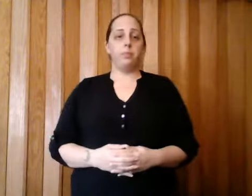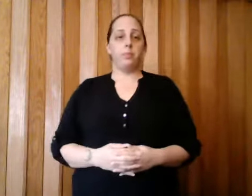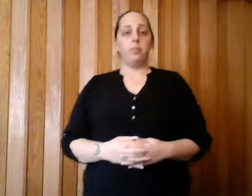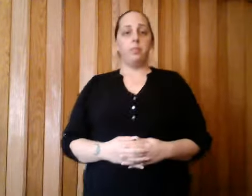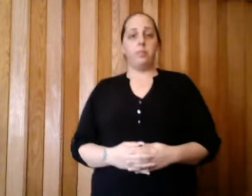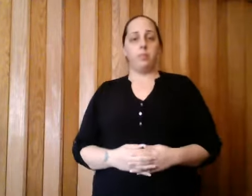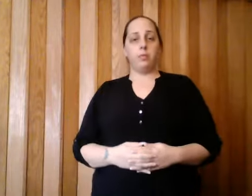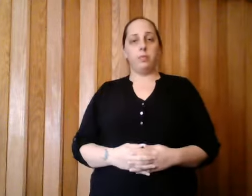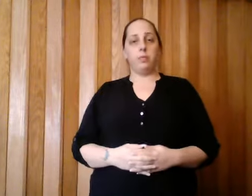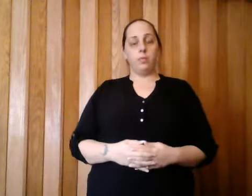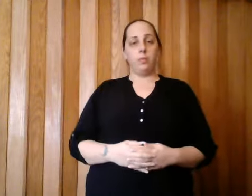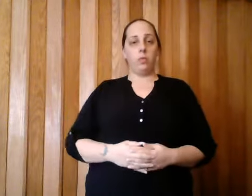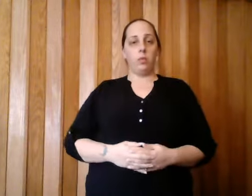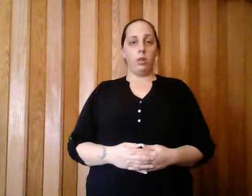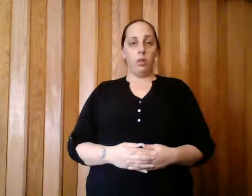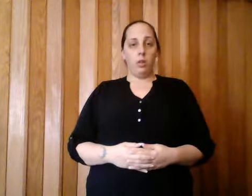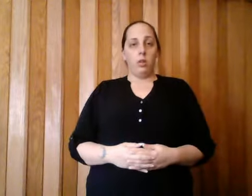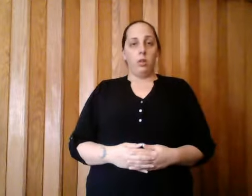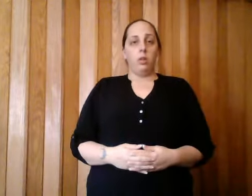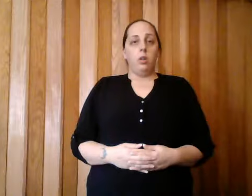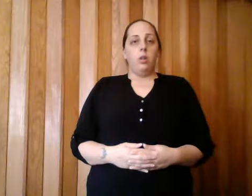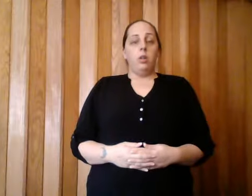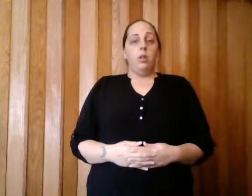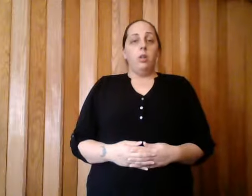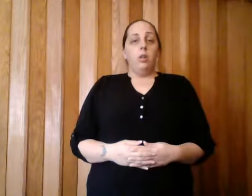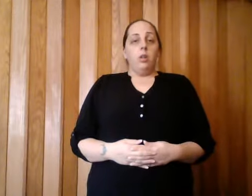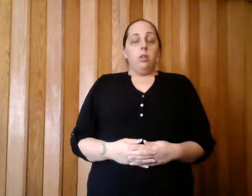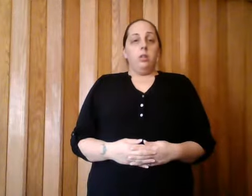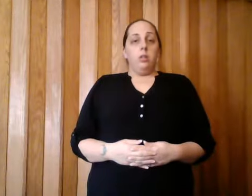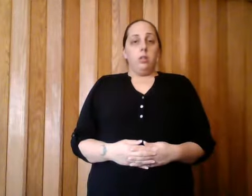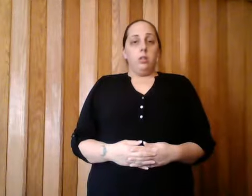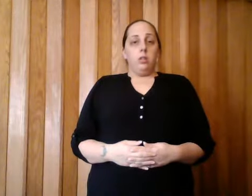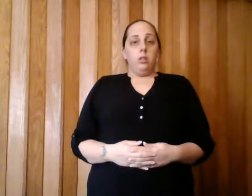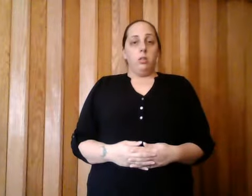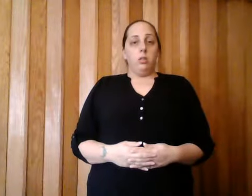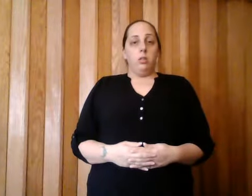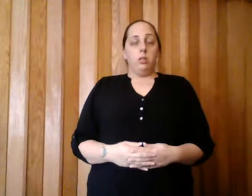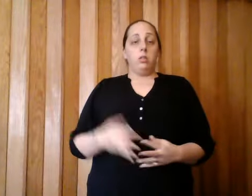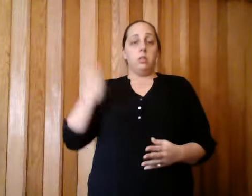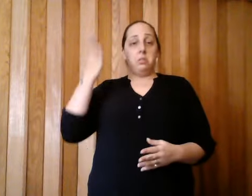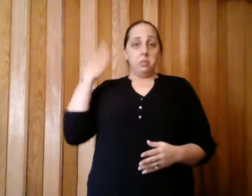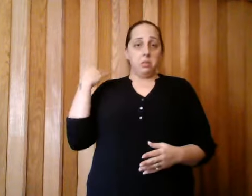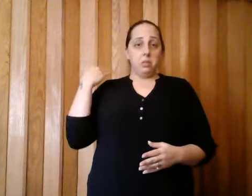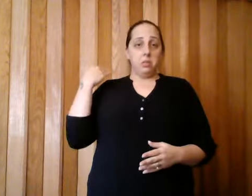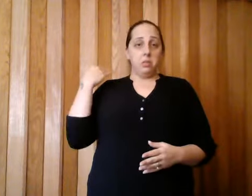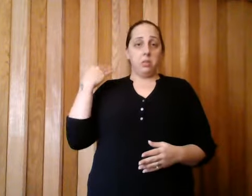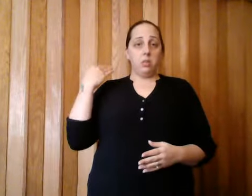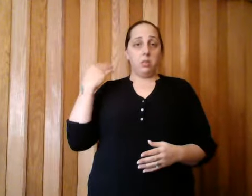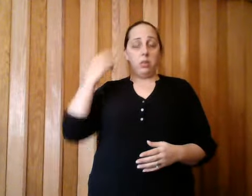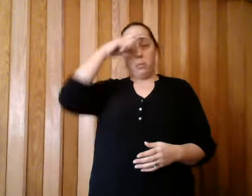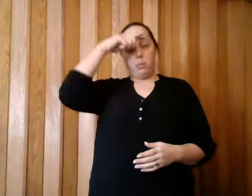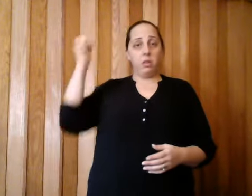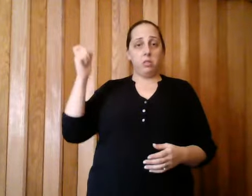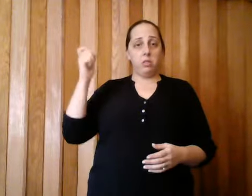This summer, I was also a teacher for some summer school in the early grade.